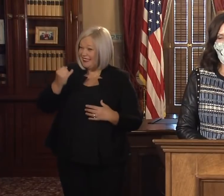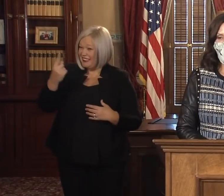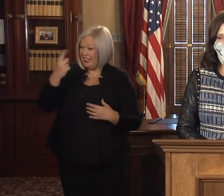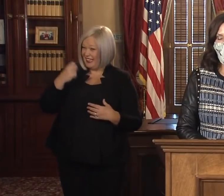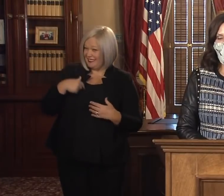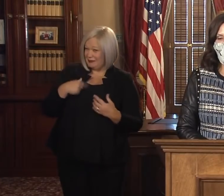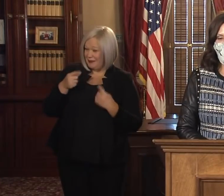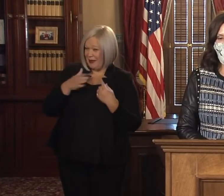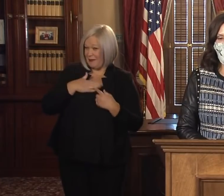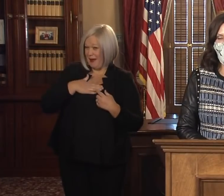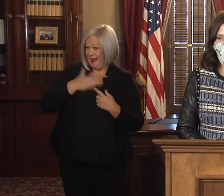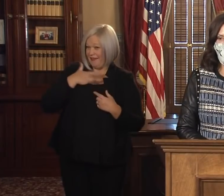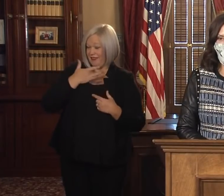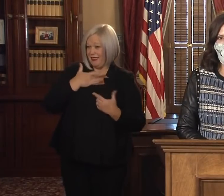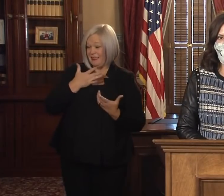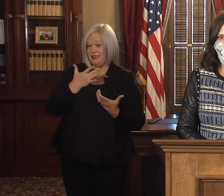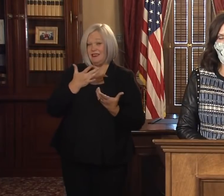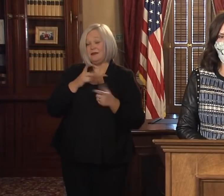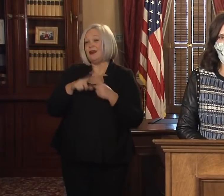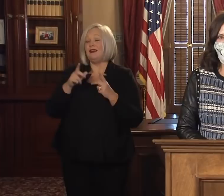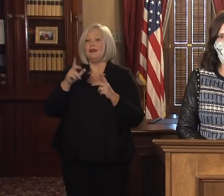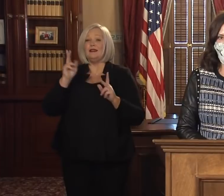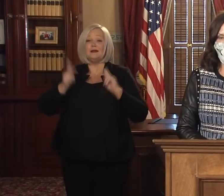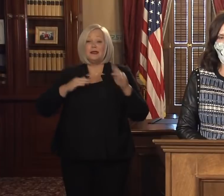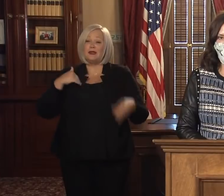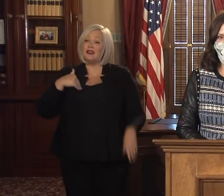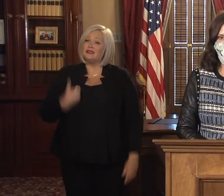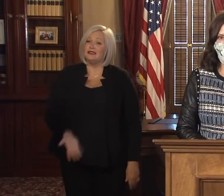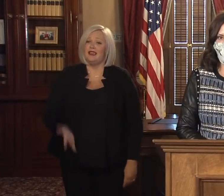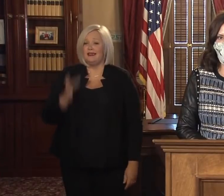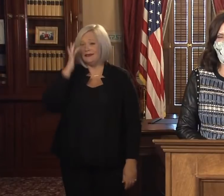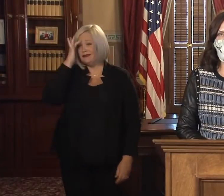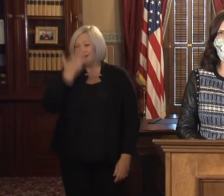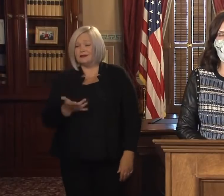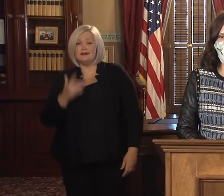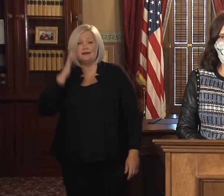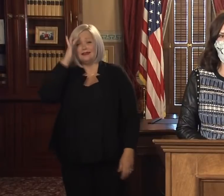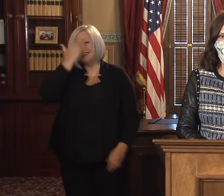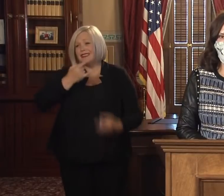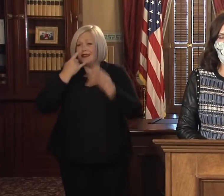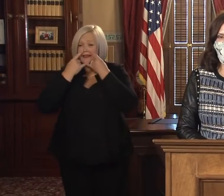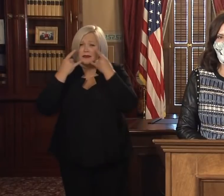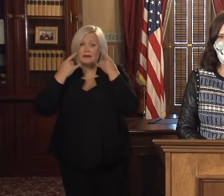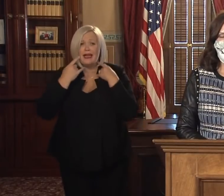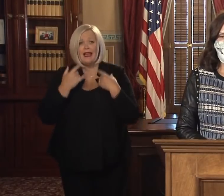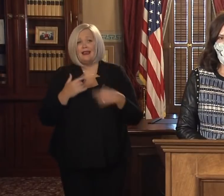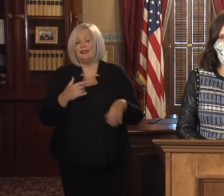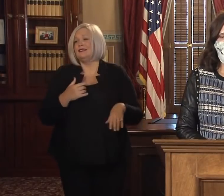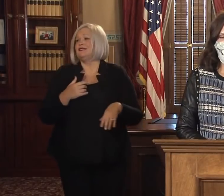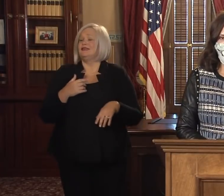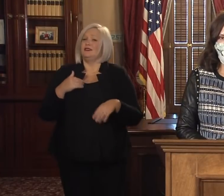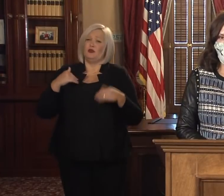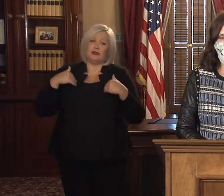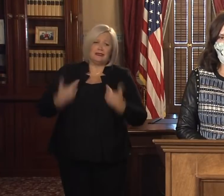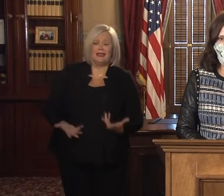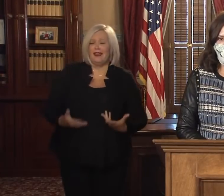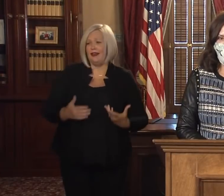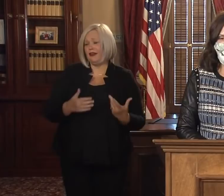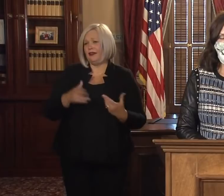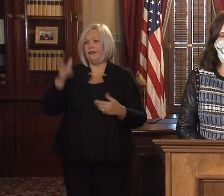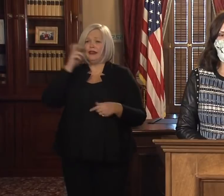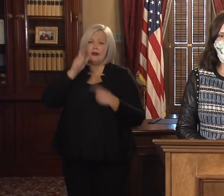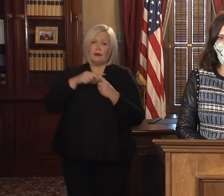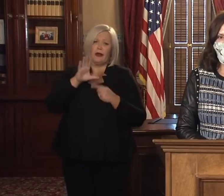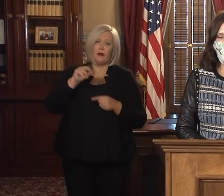But part of the theory is that people are tired. We're all tired of wearing masks. We are all tired of dealing with COVID, and